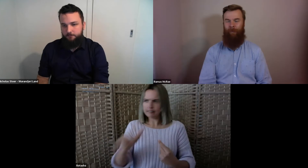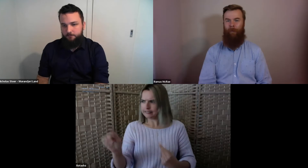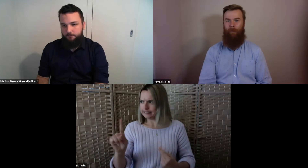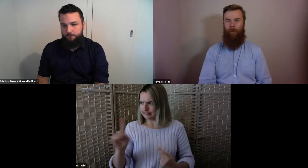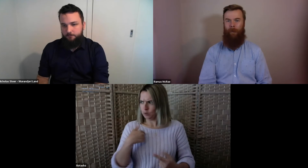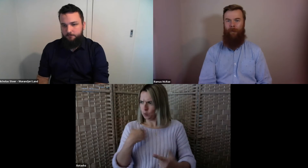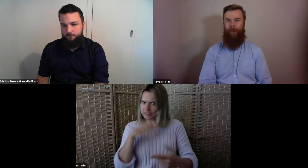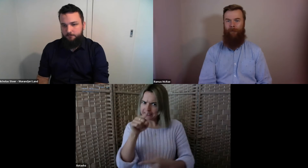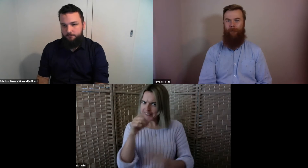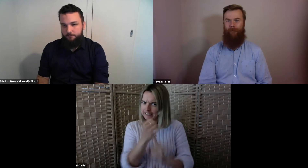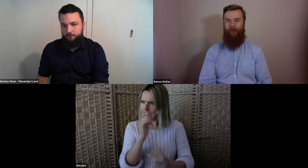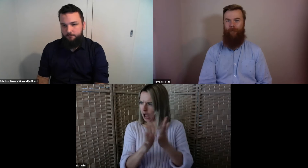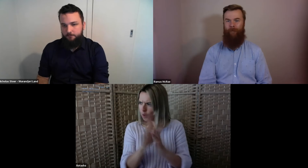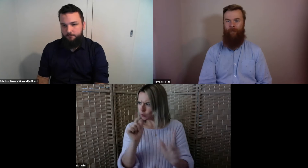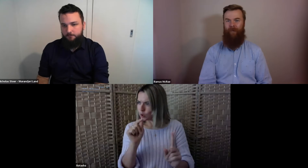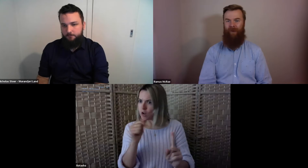finding workarounds,